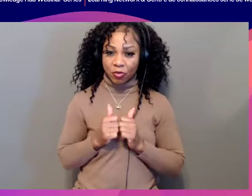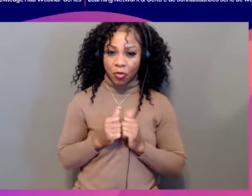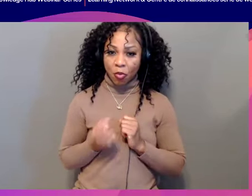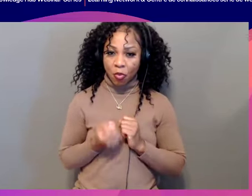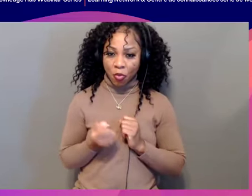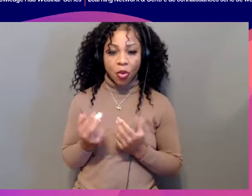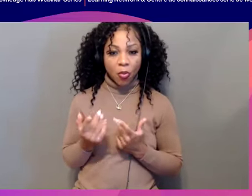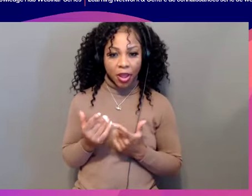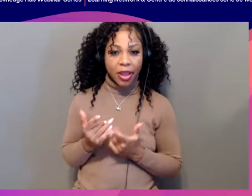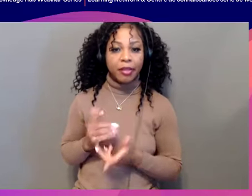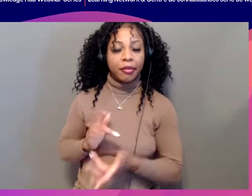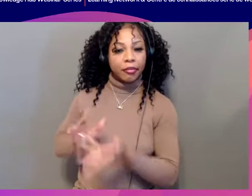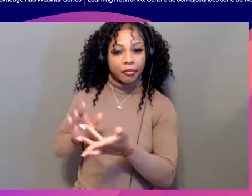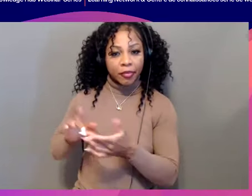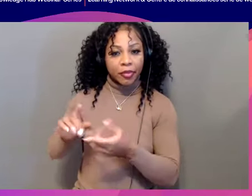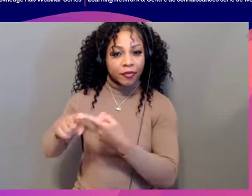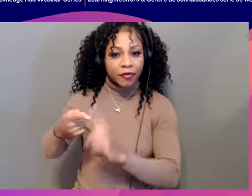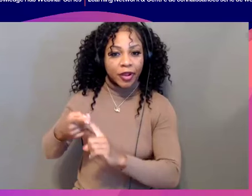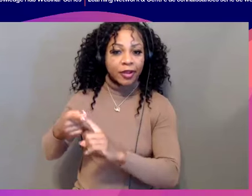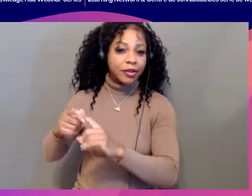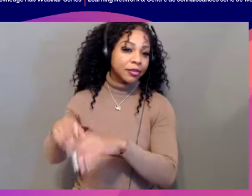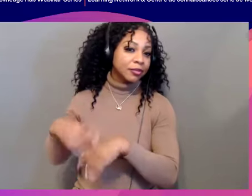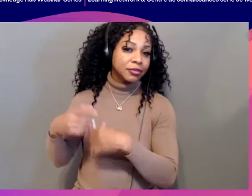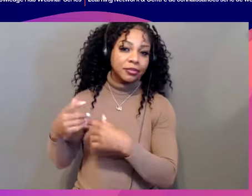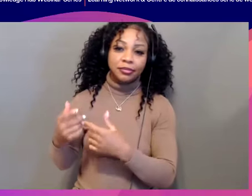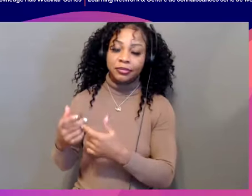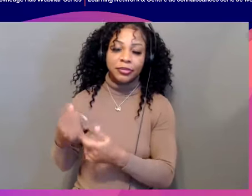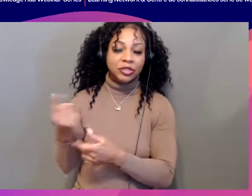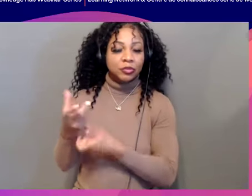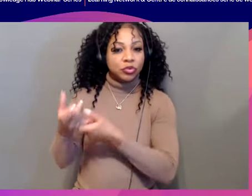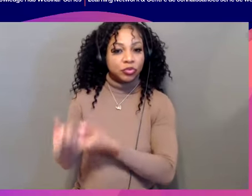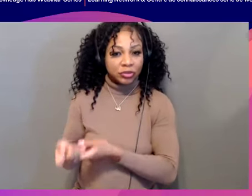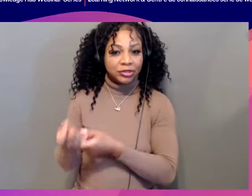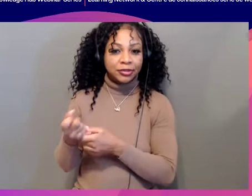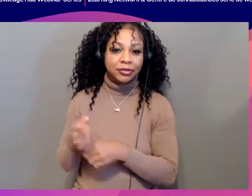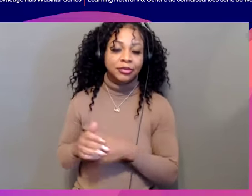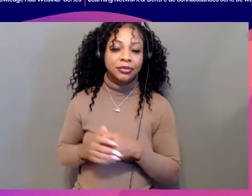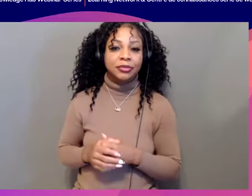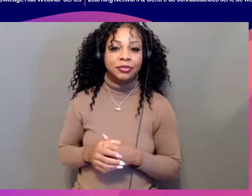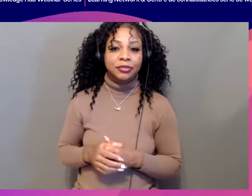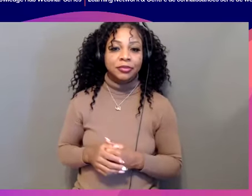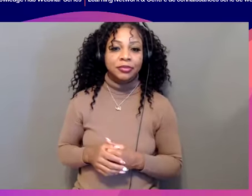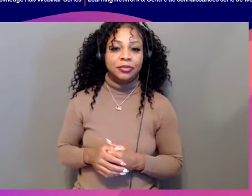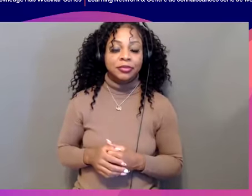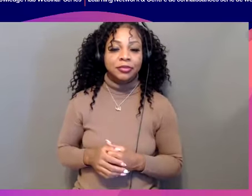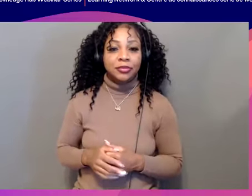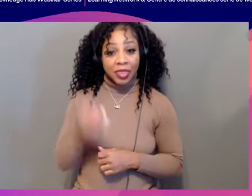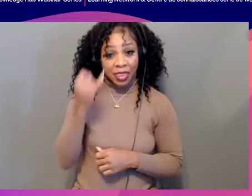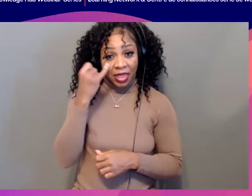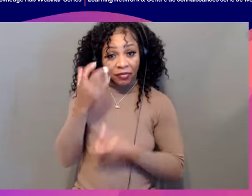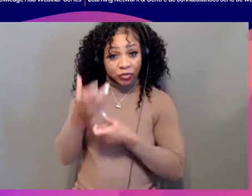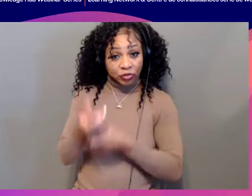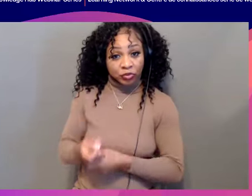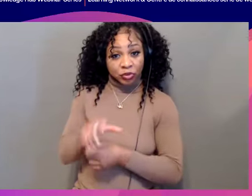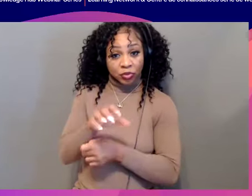someone in the community, or a friend or a trusted colleague. And especially if you have a trusted colleague in